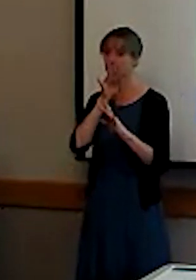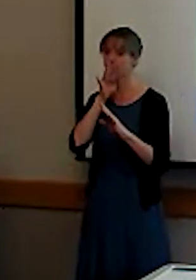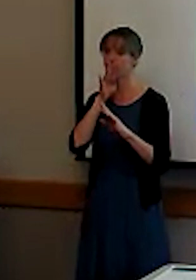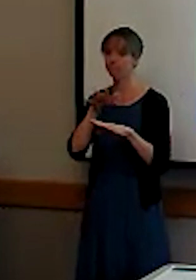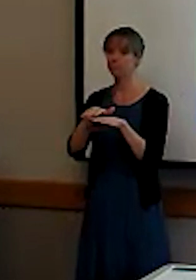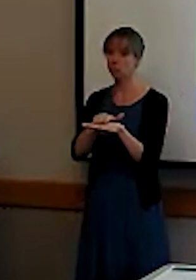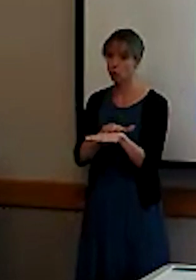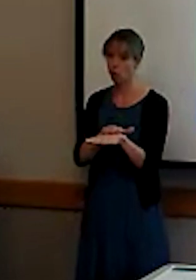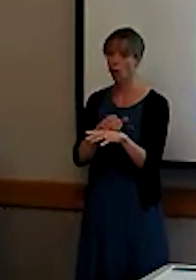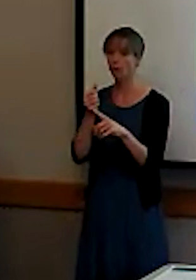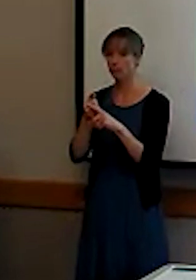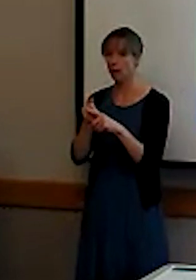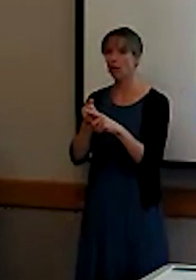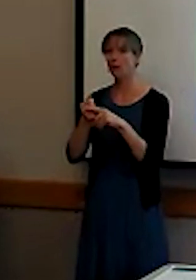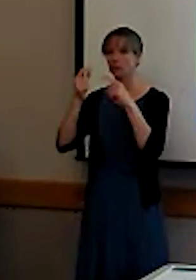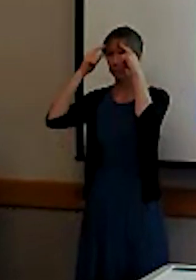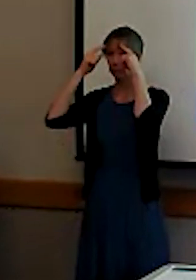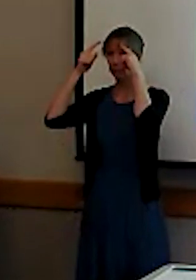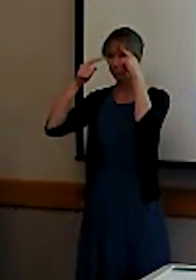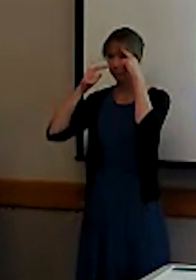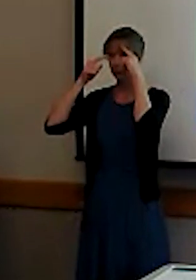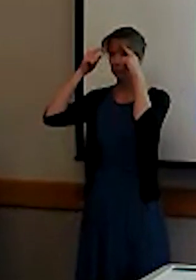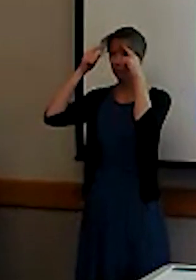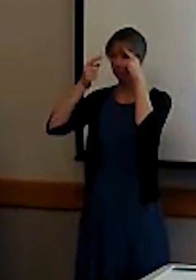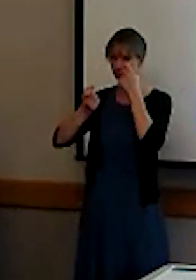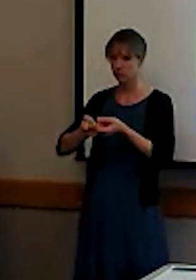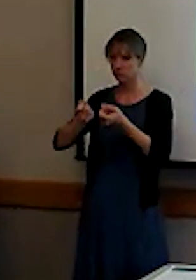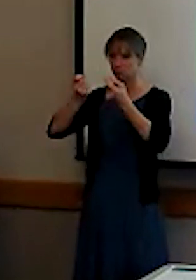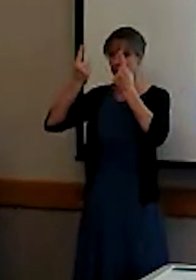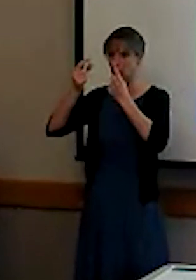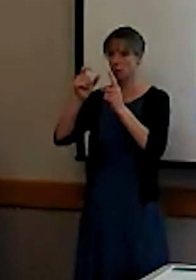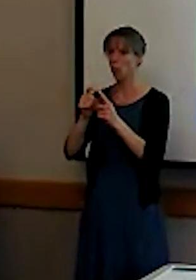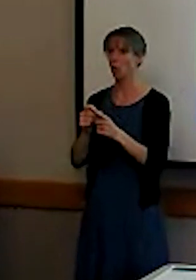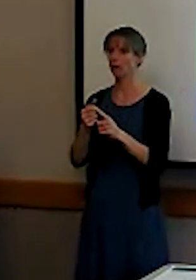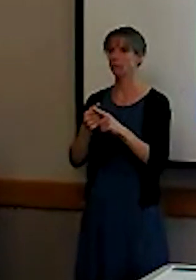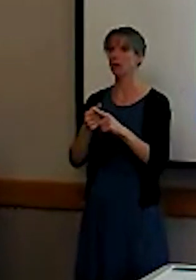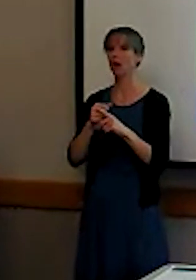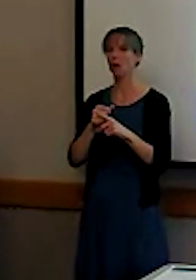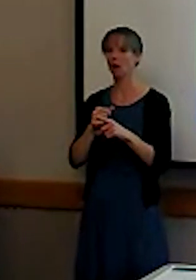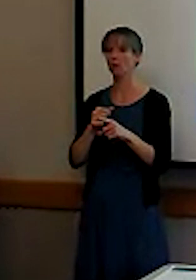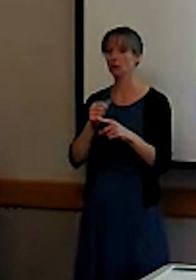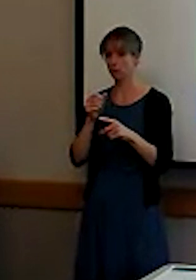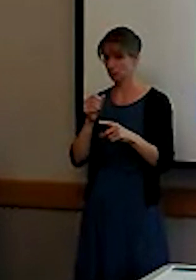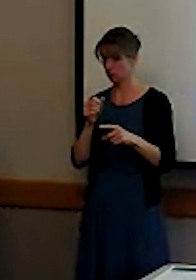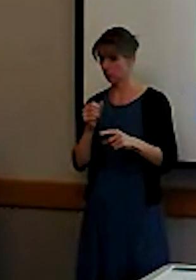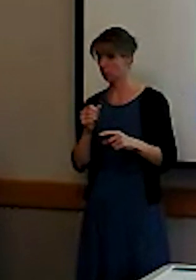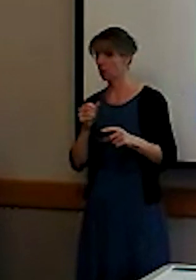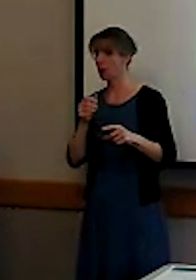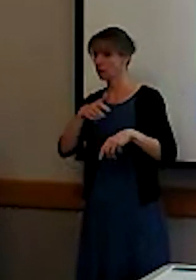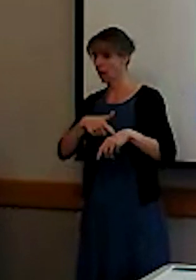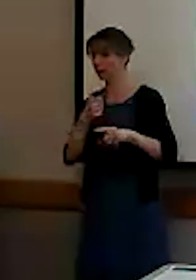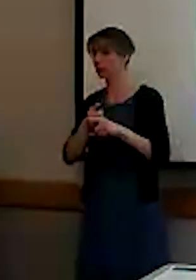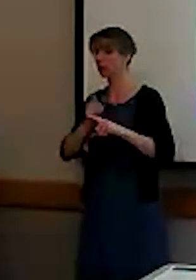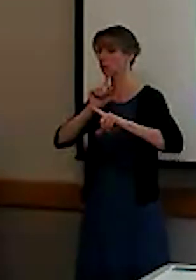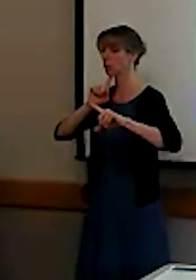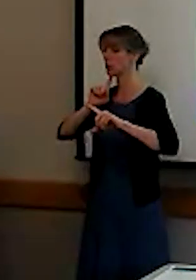just to allow time for them to process the words and response to questions and like